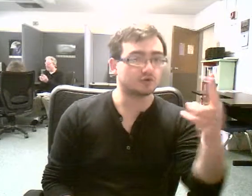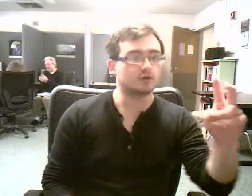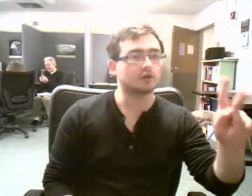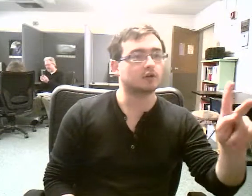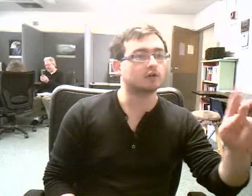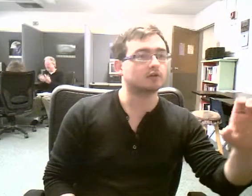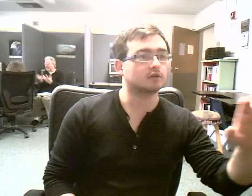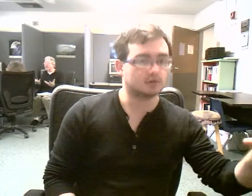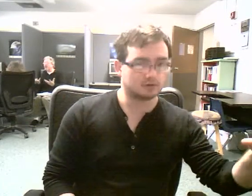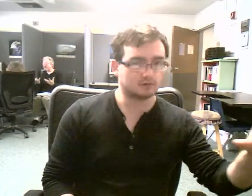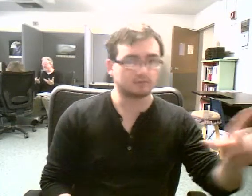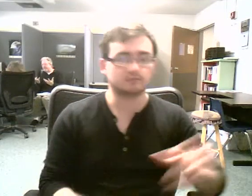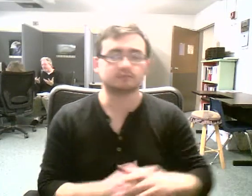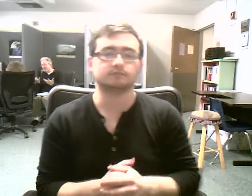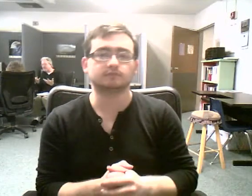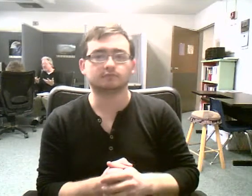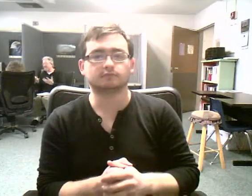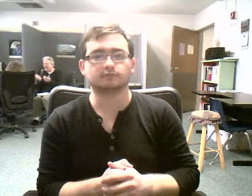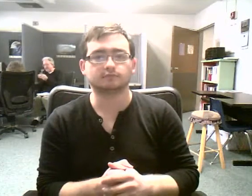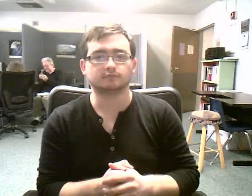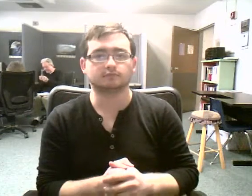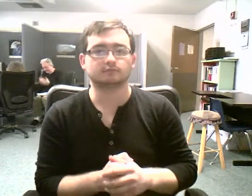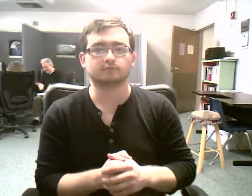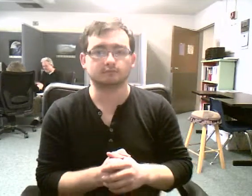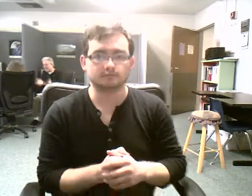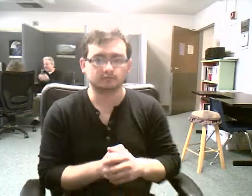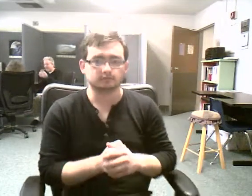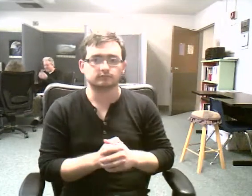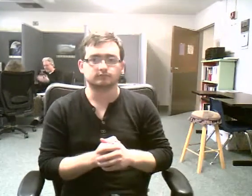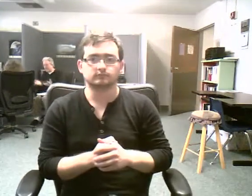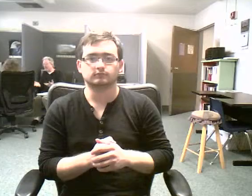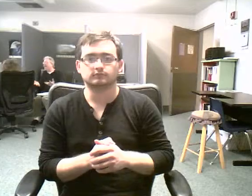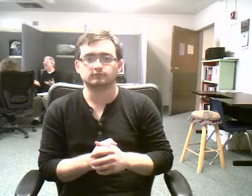compounds. That's generally what a simple synthesis reaction is.